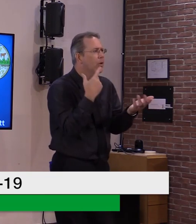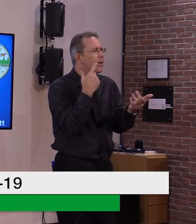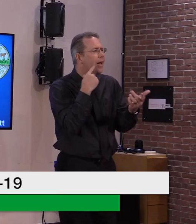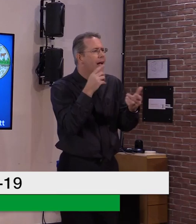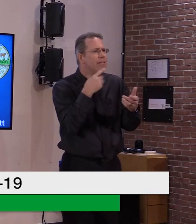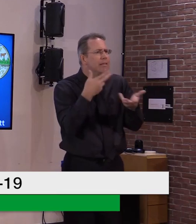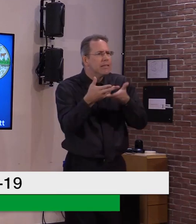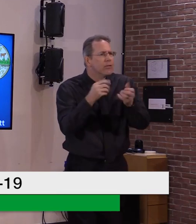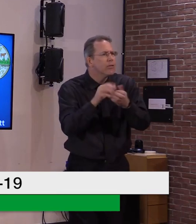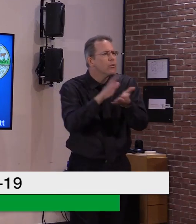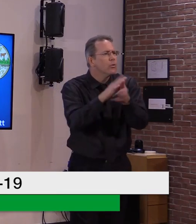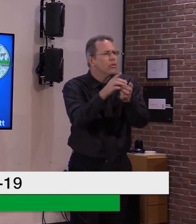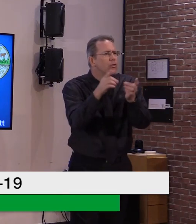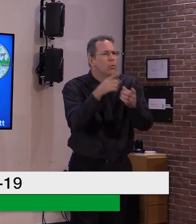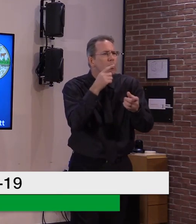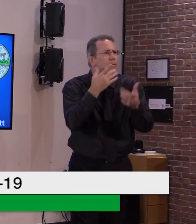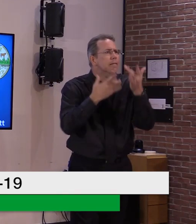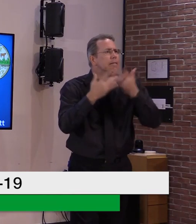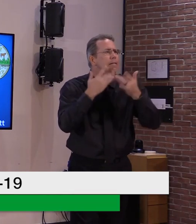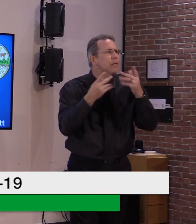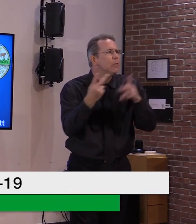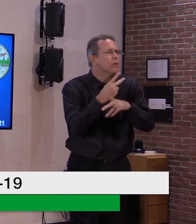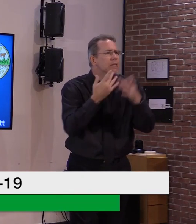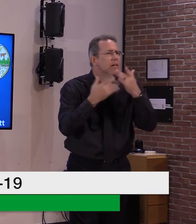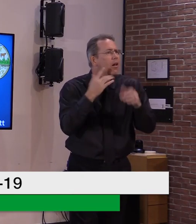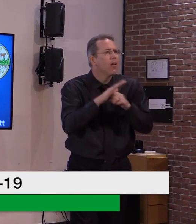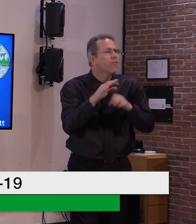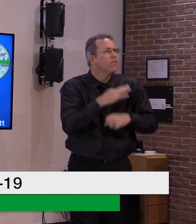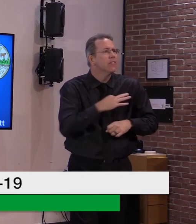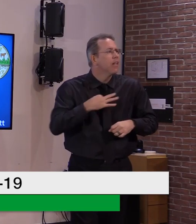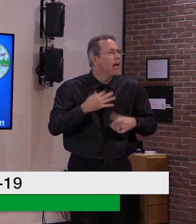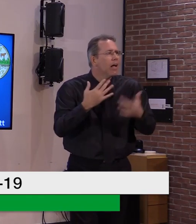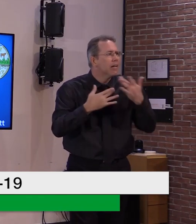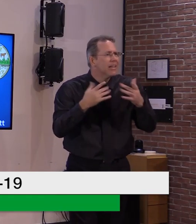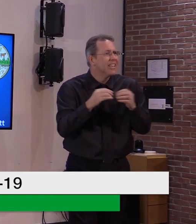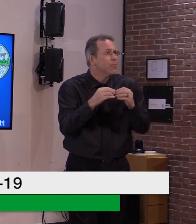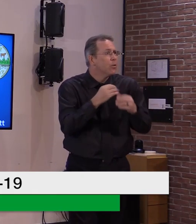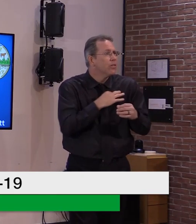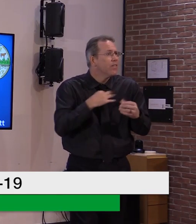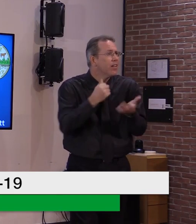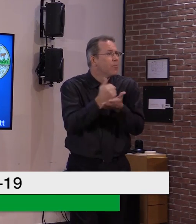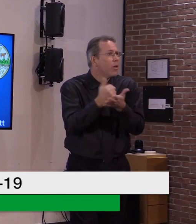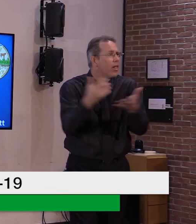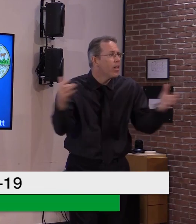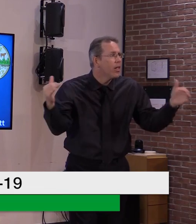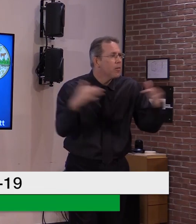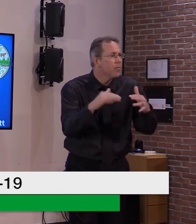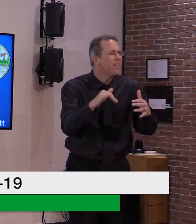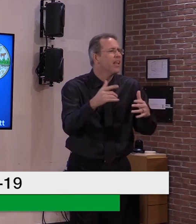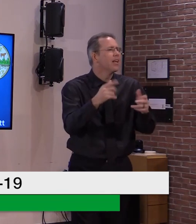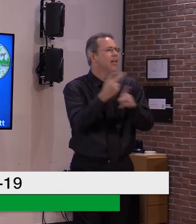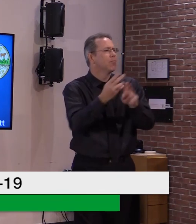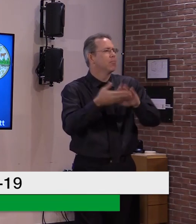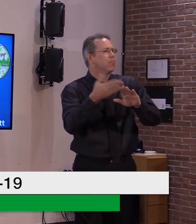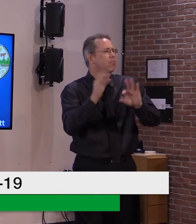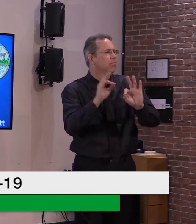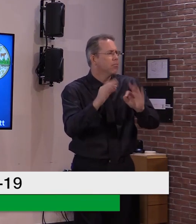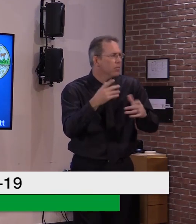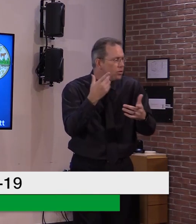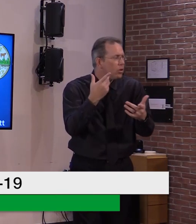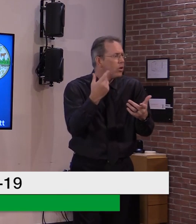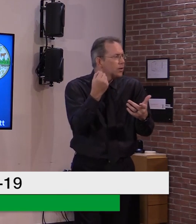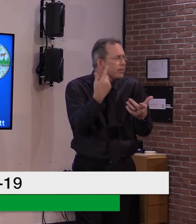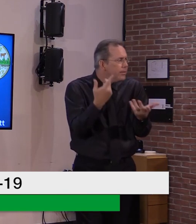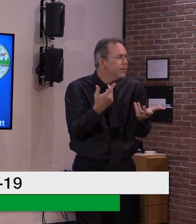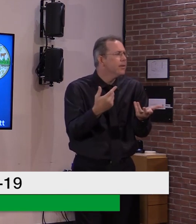i'll say a division in terms of decision making letting the locals be responsible to their specific uh staffing considerations in the states uh keeping an